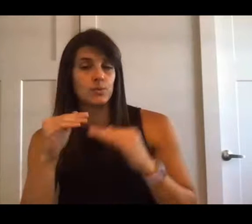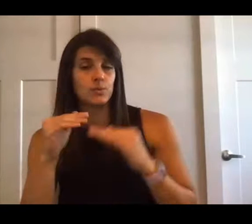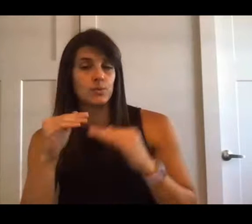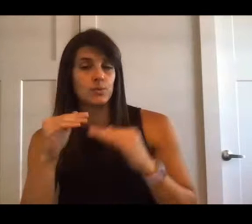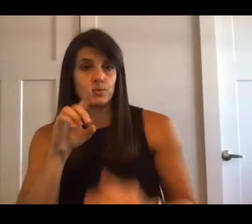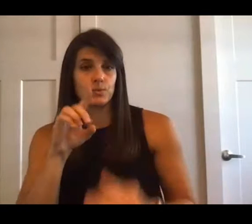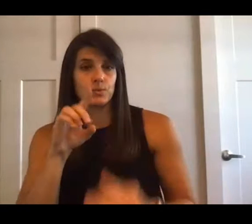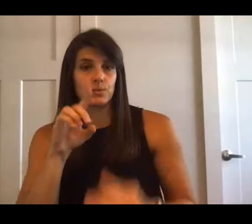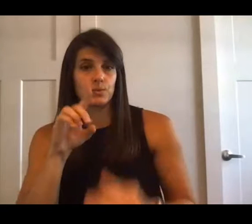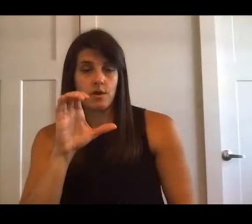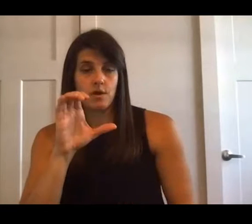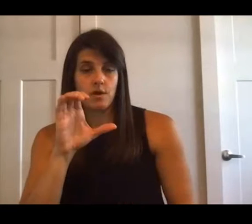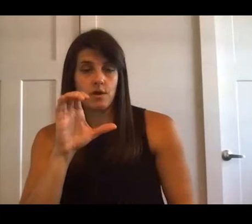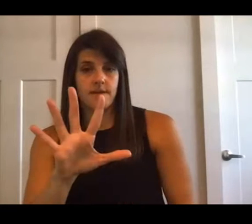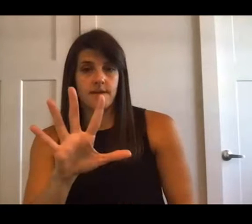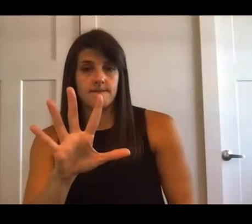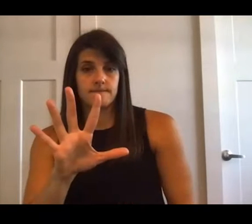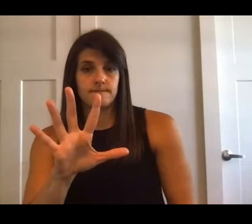105 degrees.